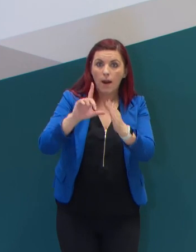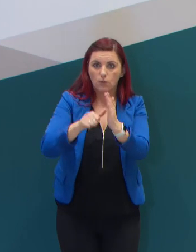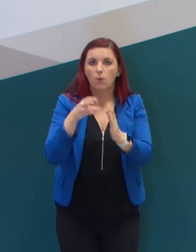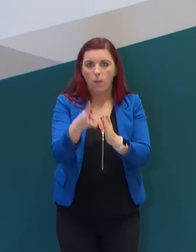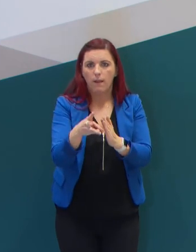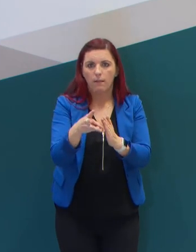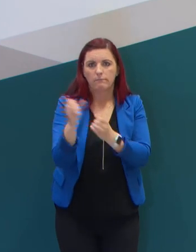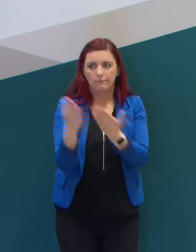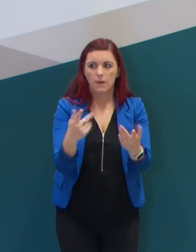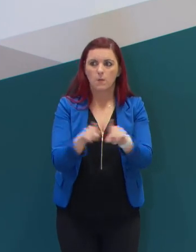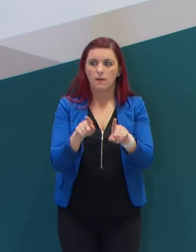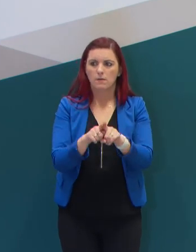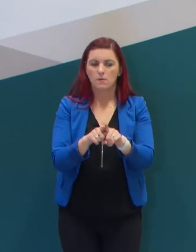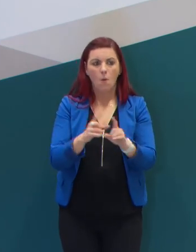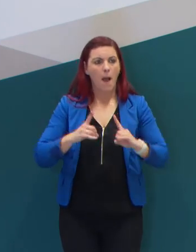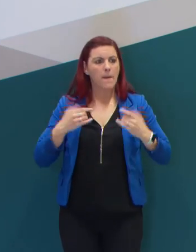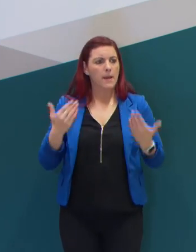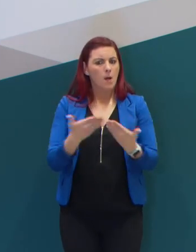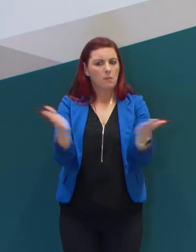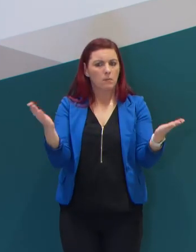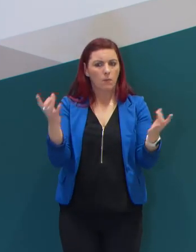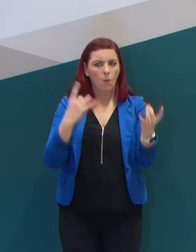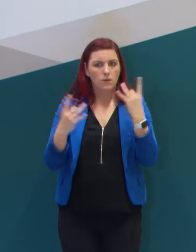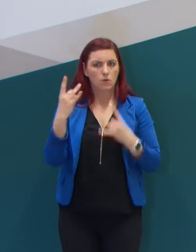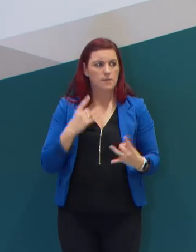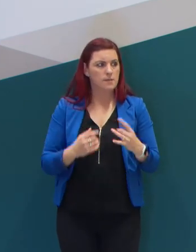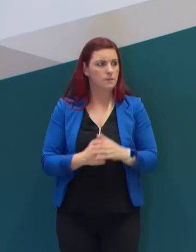any questions that you have in relation to any or all of that.